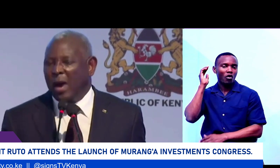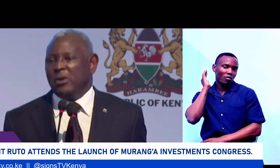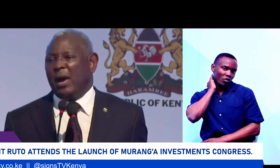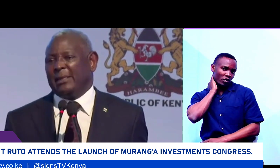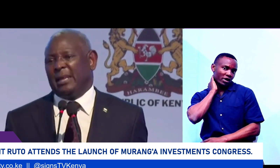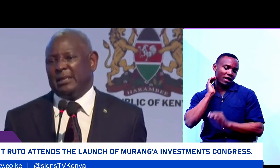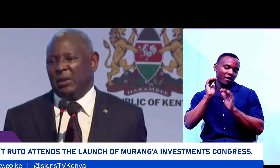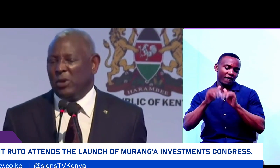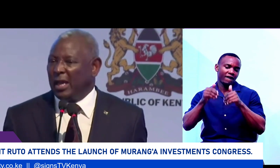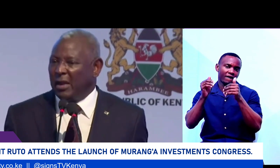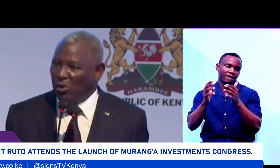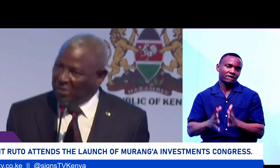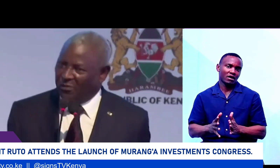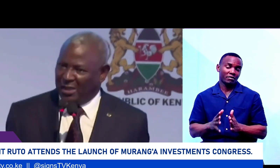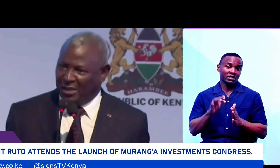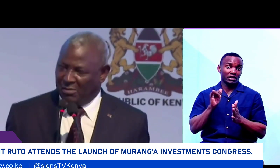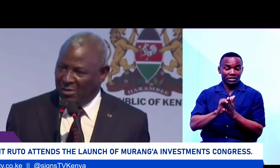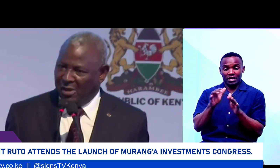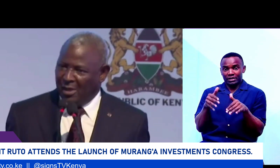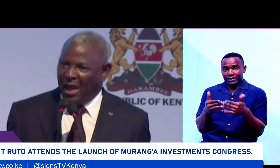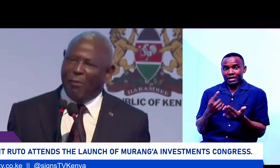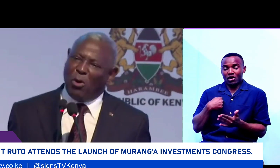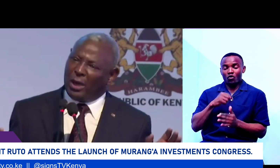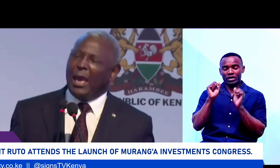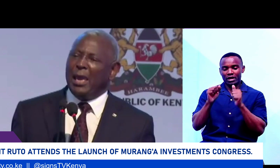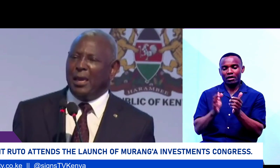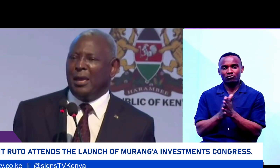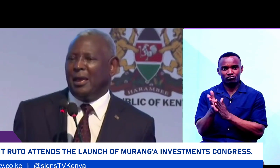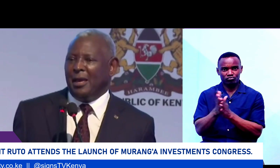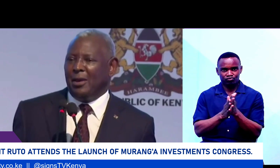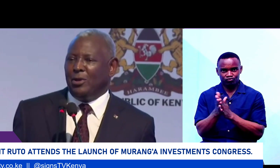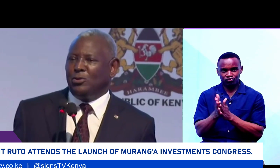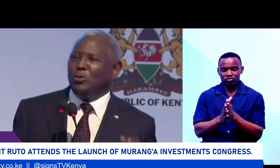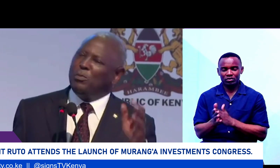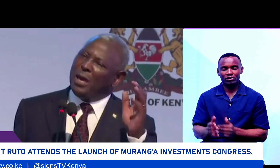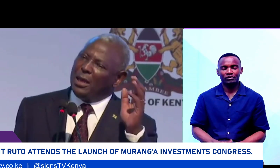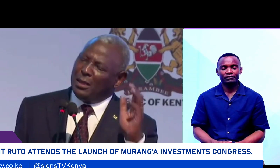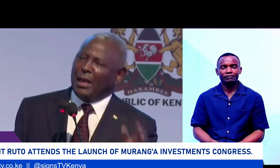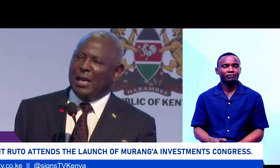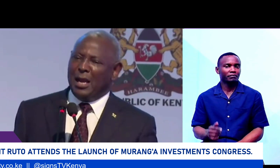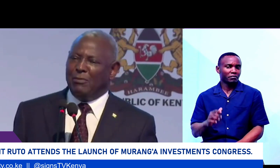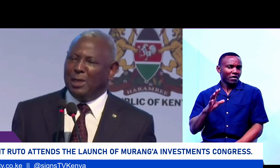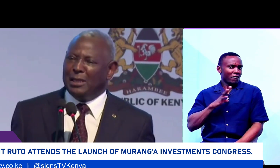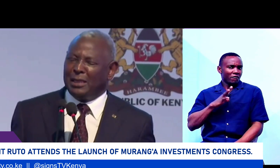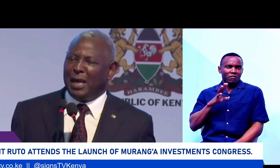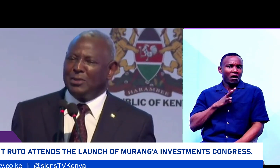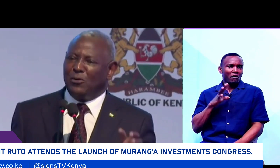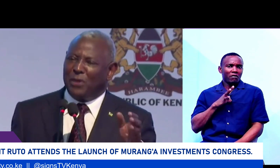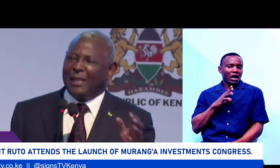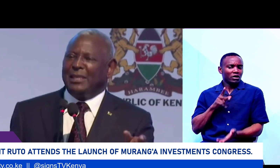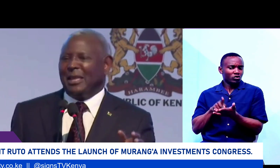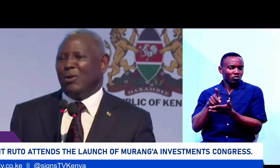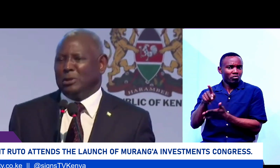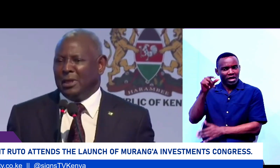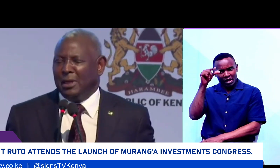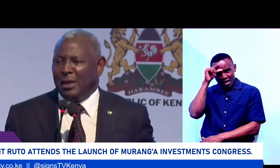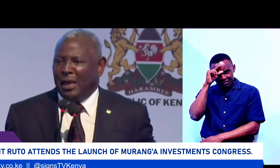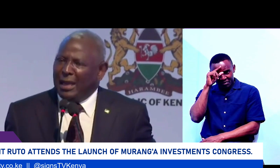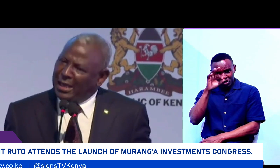Your Excellency, we can motivate them. I'm okay to pay the Kenya government a tax of 30,000 and I keep